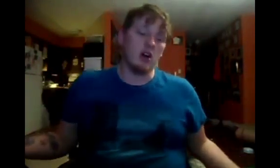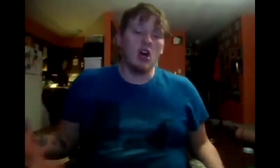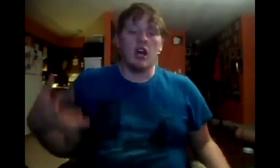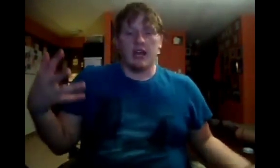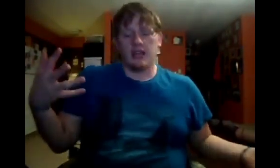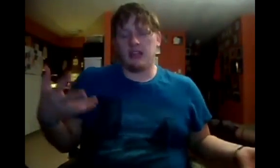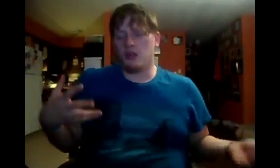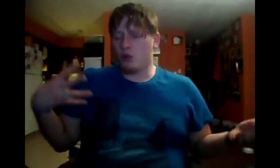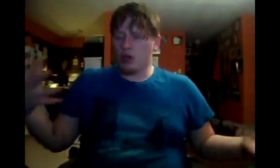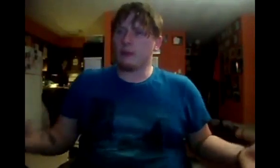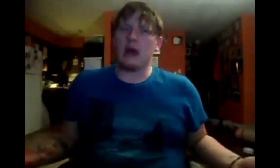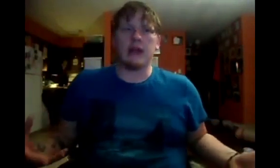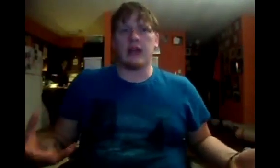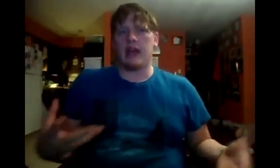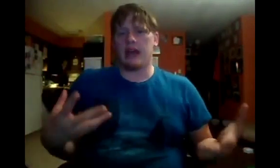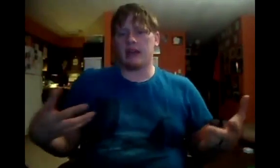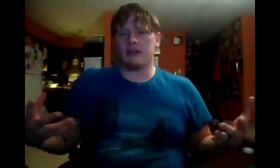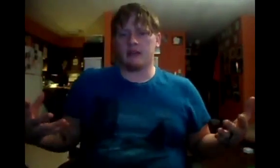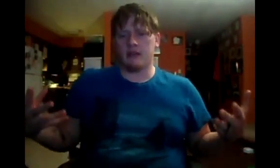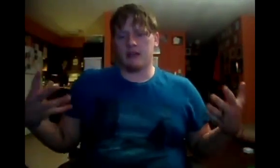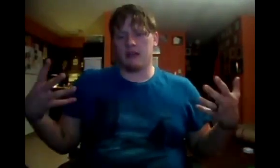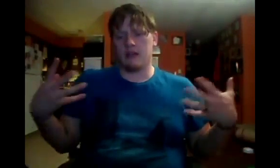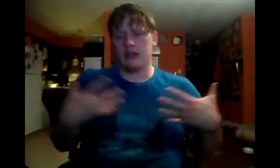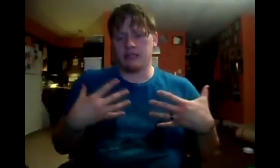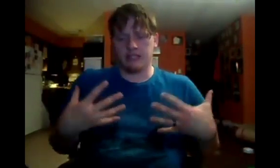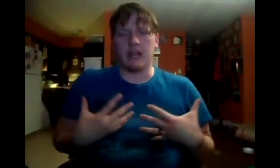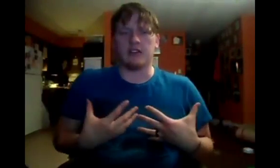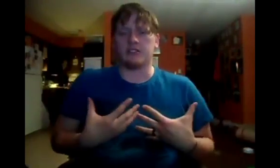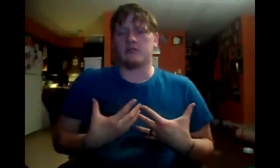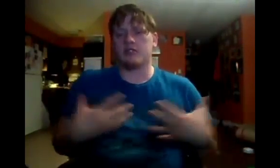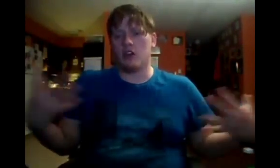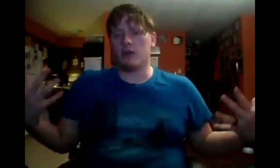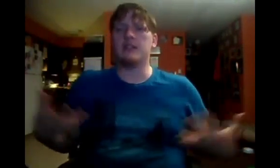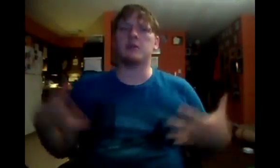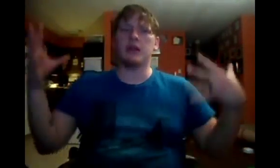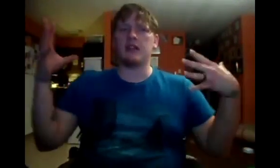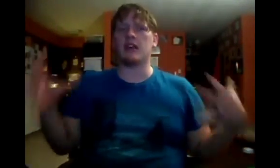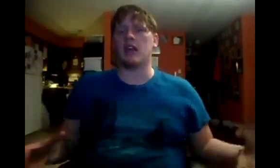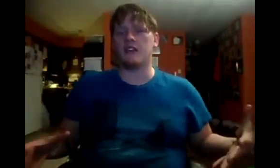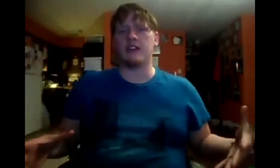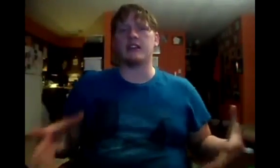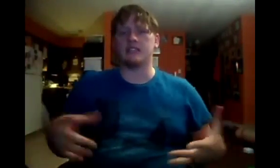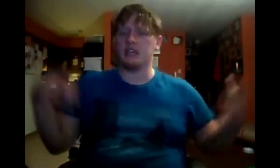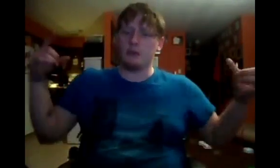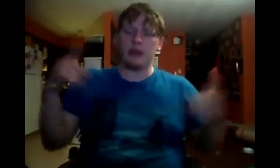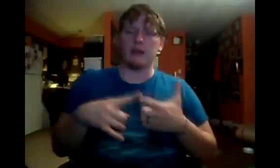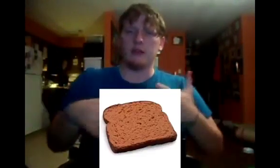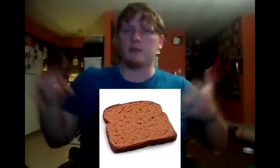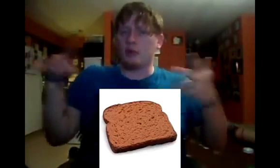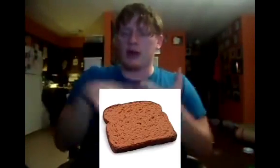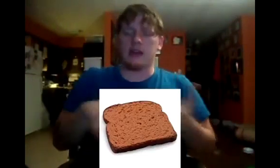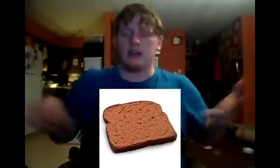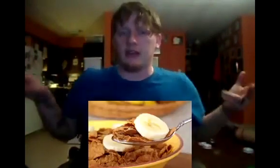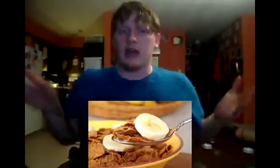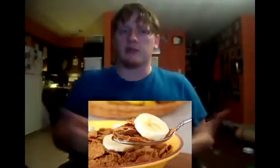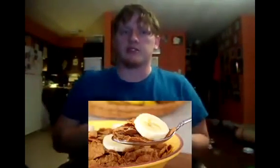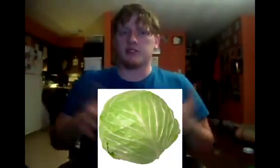still. You're worried about it, and it scares you. So an easy way to take care of it is eat wheat, your bran, and your cabbage.